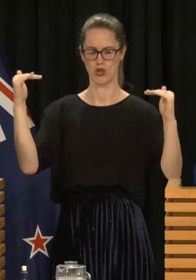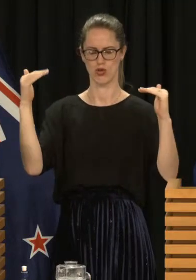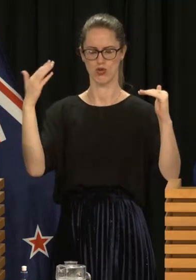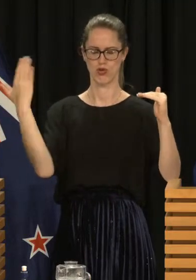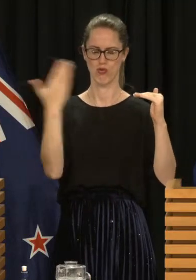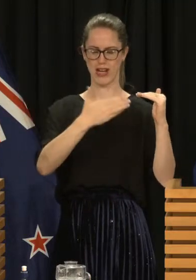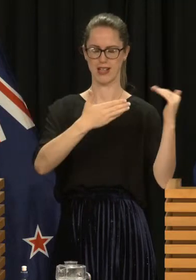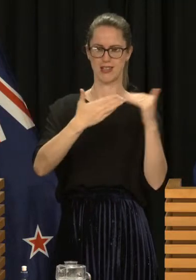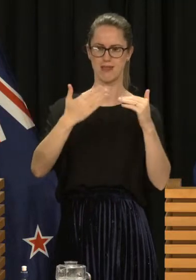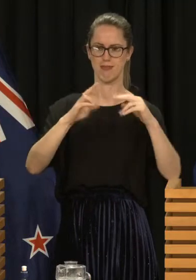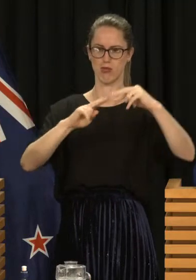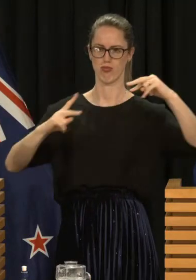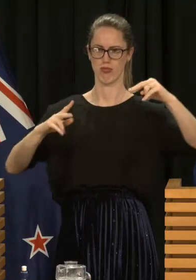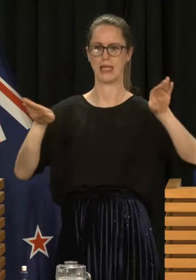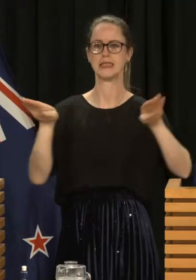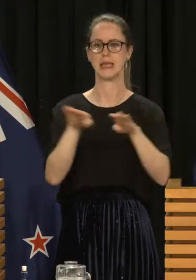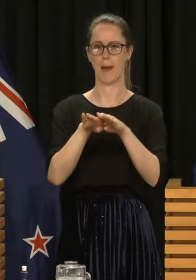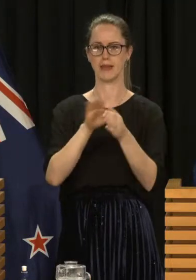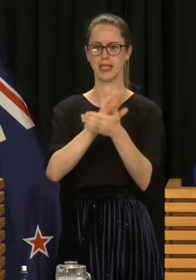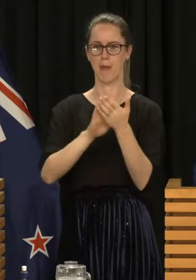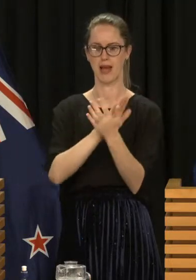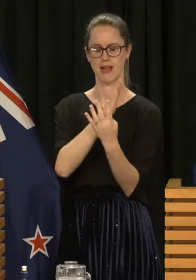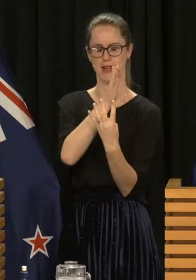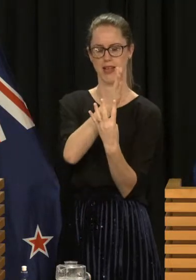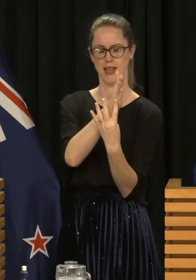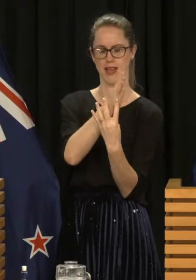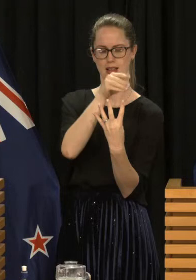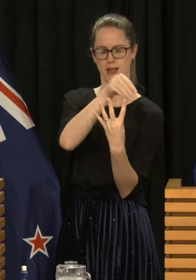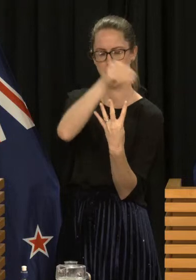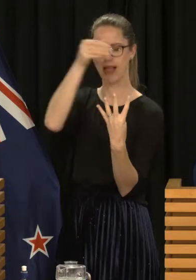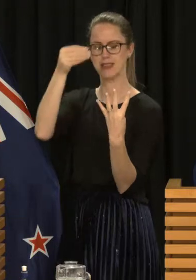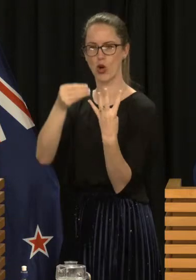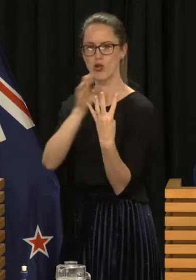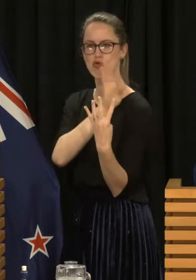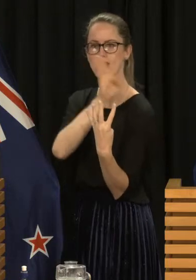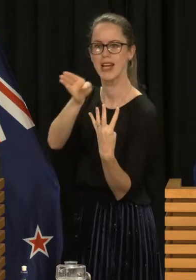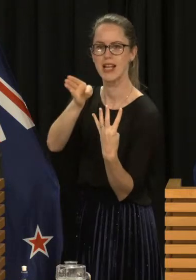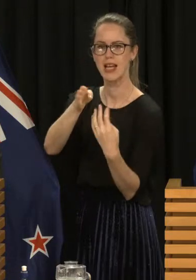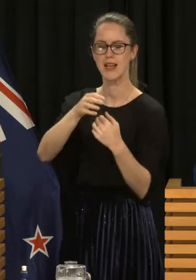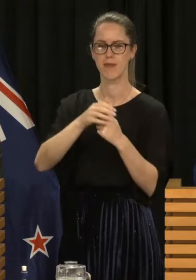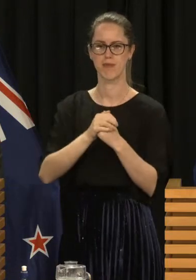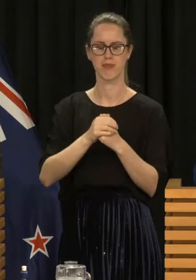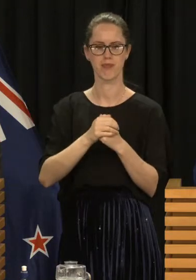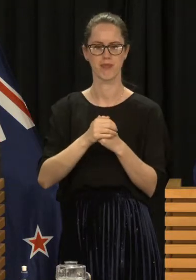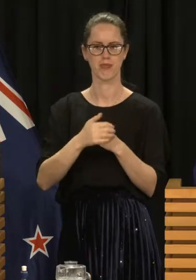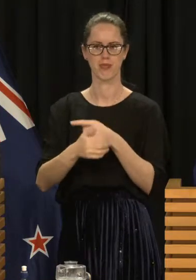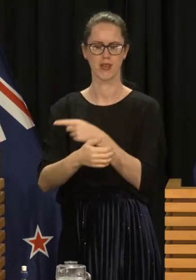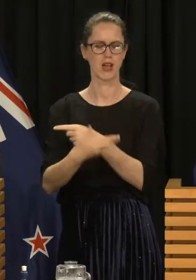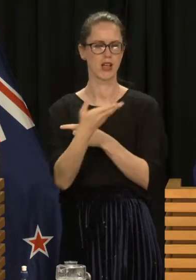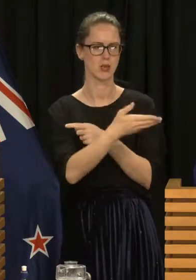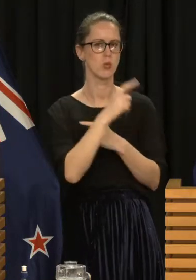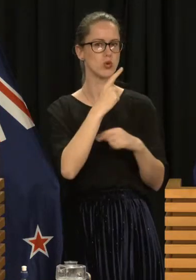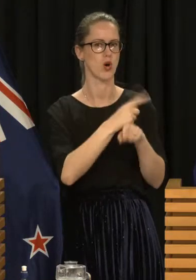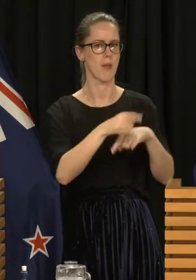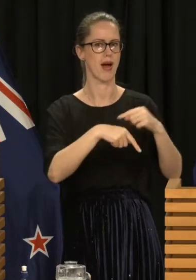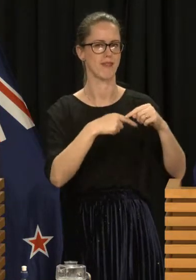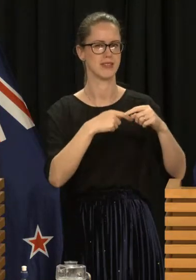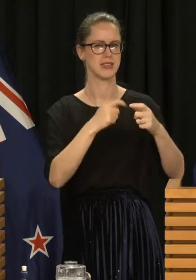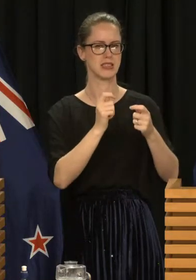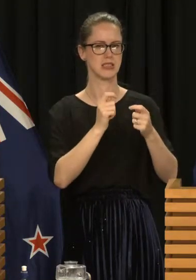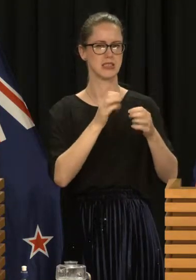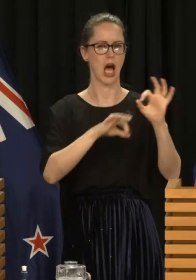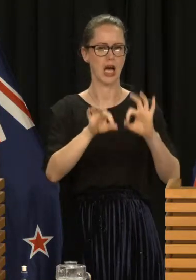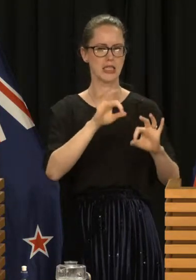between them, that case A infected case D? I'll get Dr. McElnay to speak to the science. The science can't